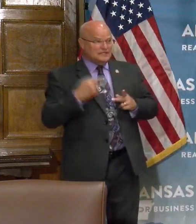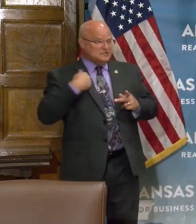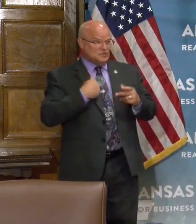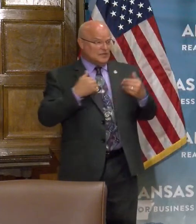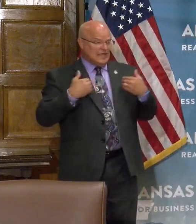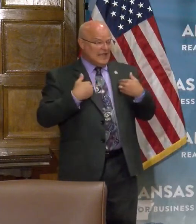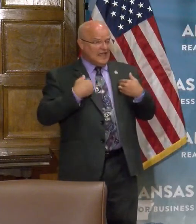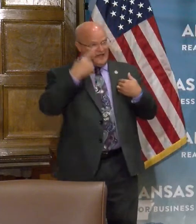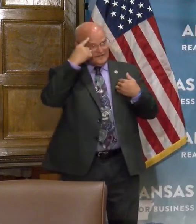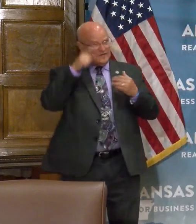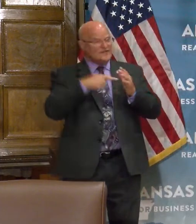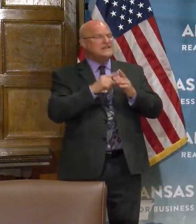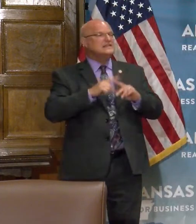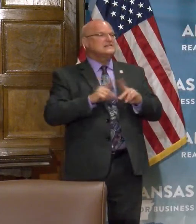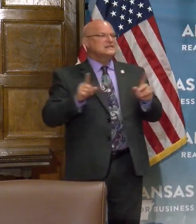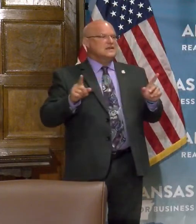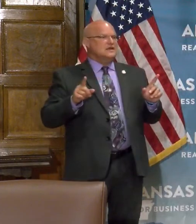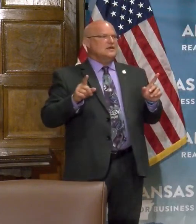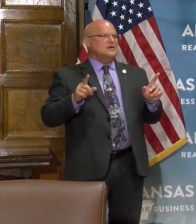we have for these, but